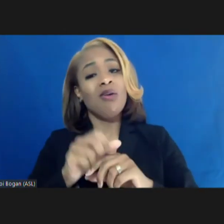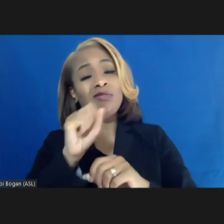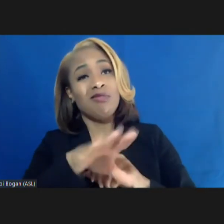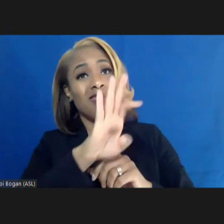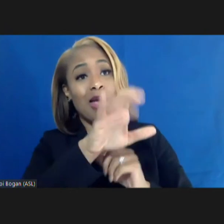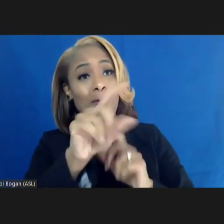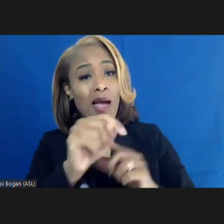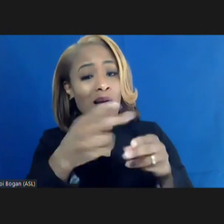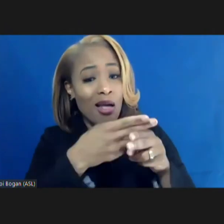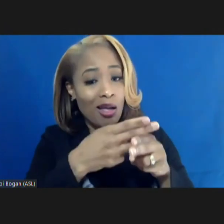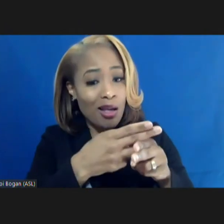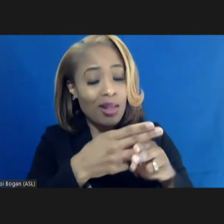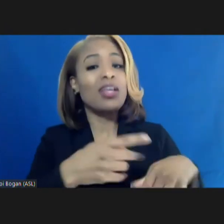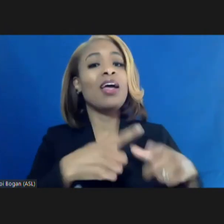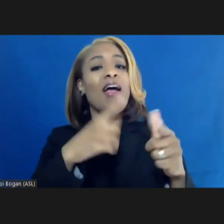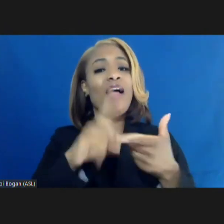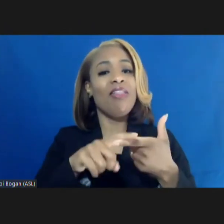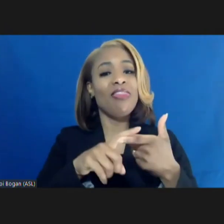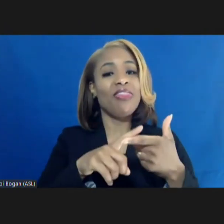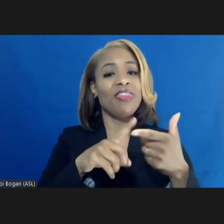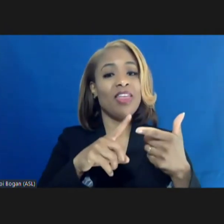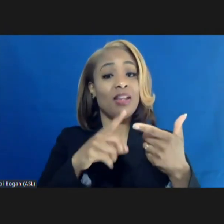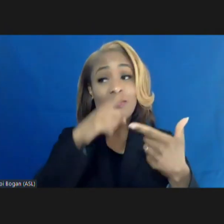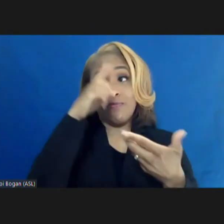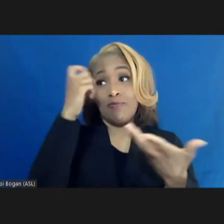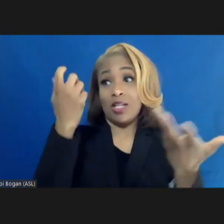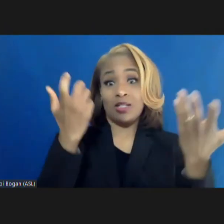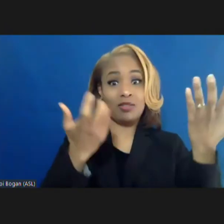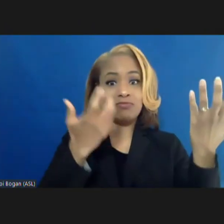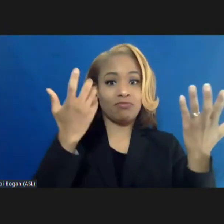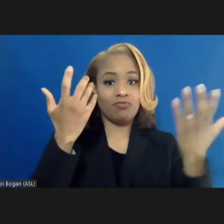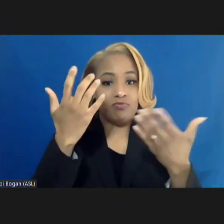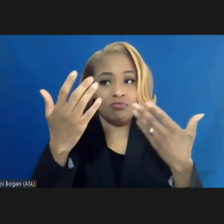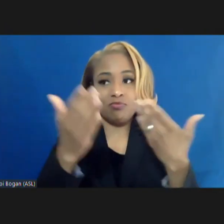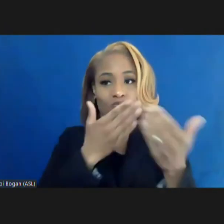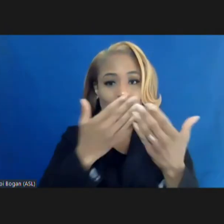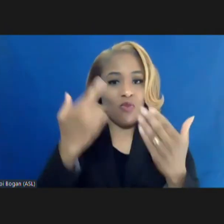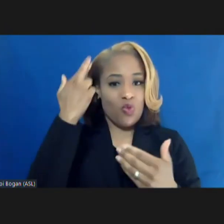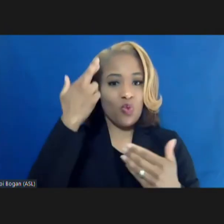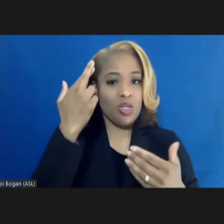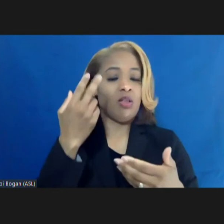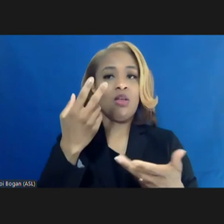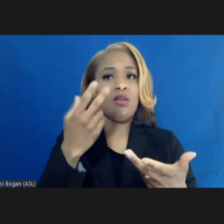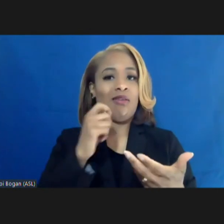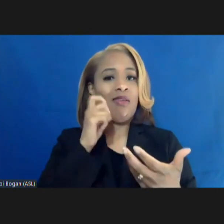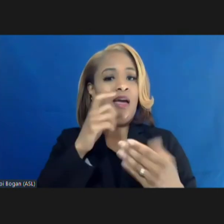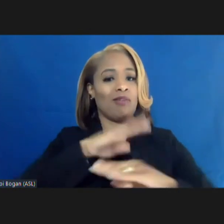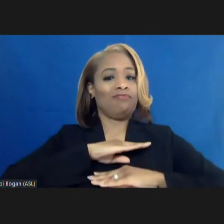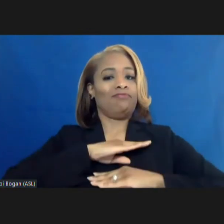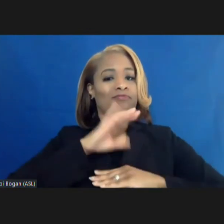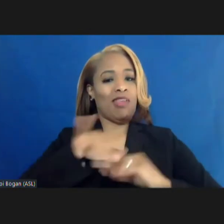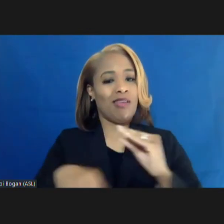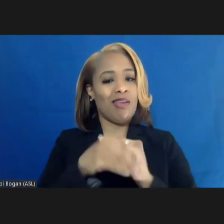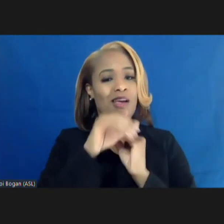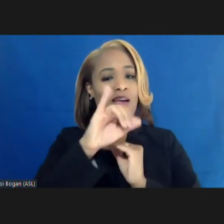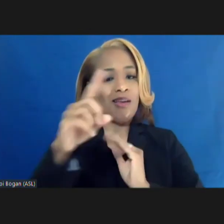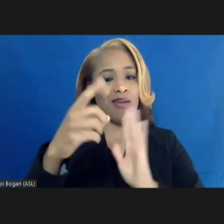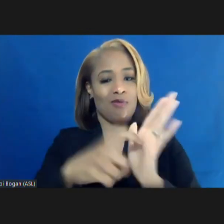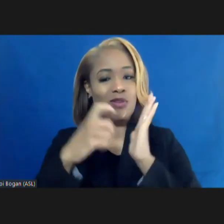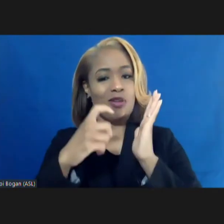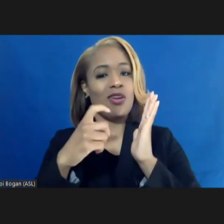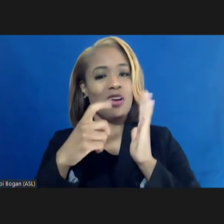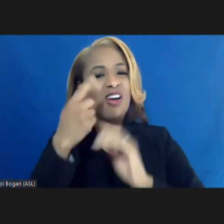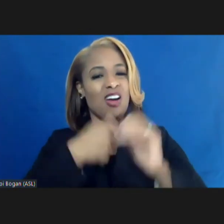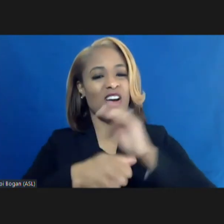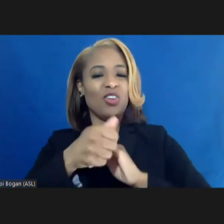then, because of whatever reason, fail to meet the additional identification requirements required under